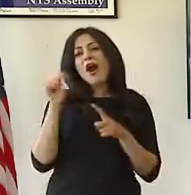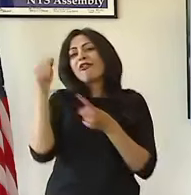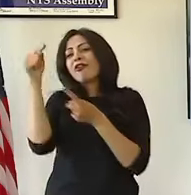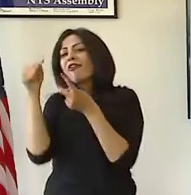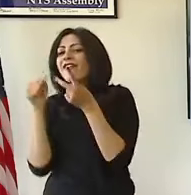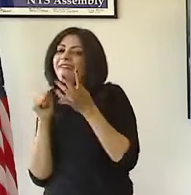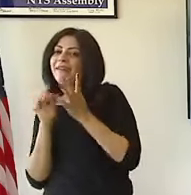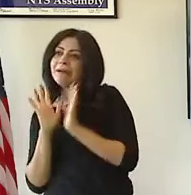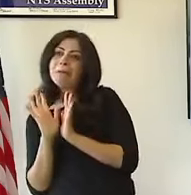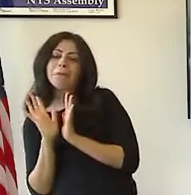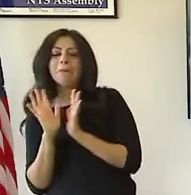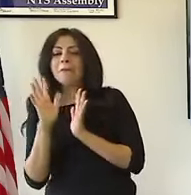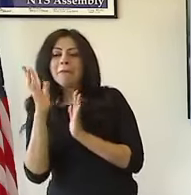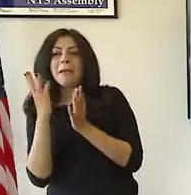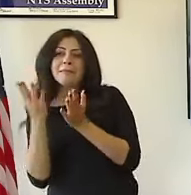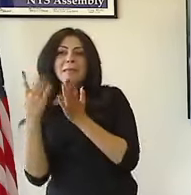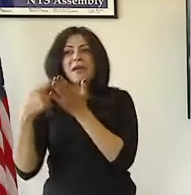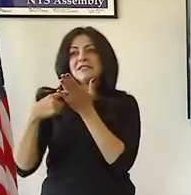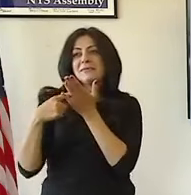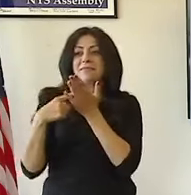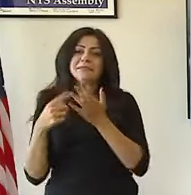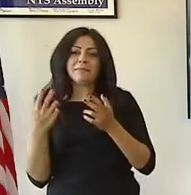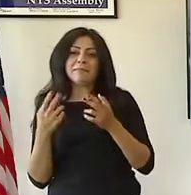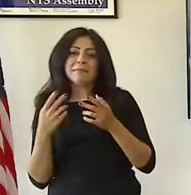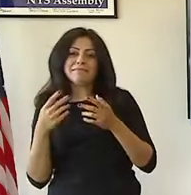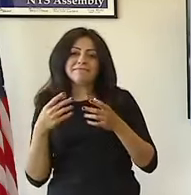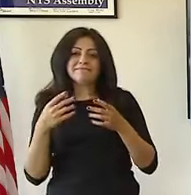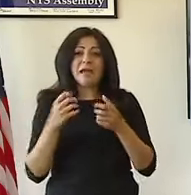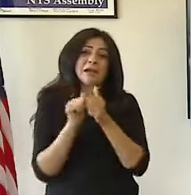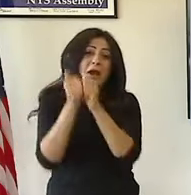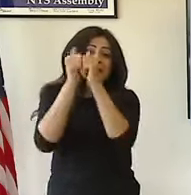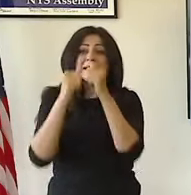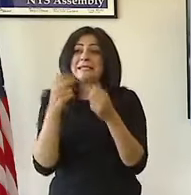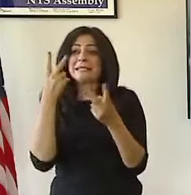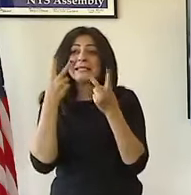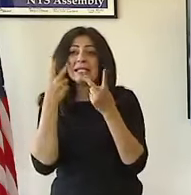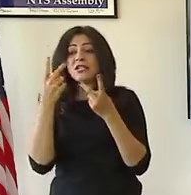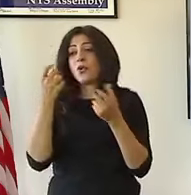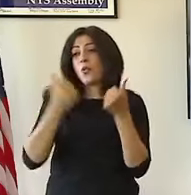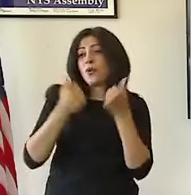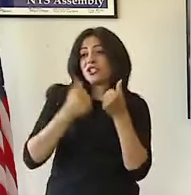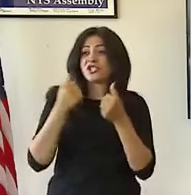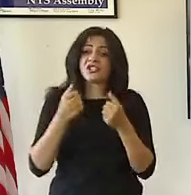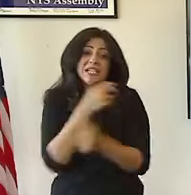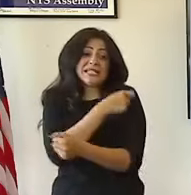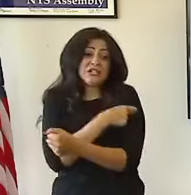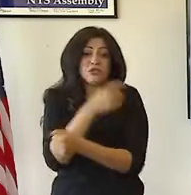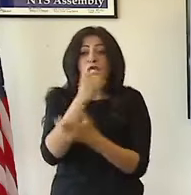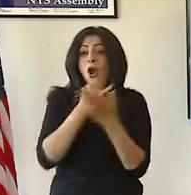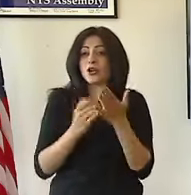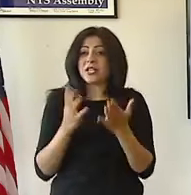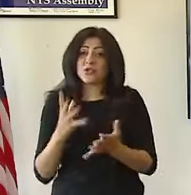and I would then have to, do some sort of contest to see which one of these great tattoo artists is going to